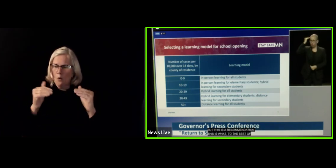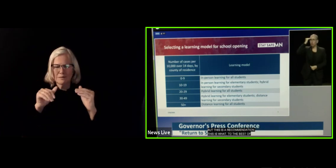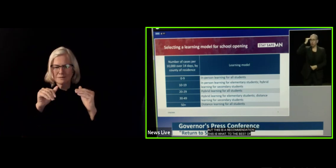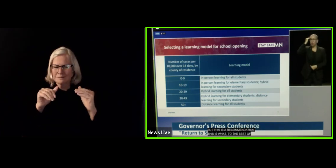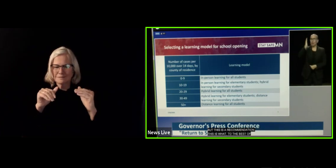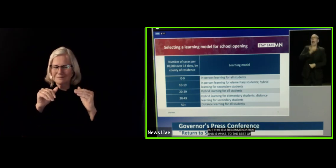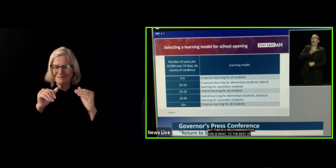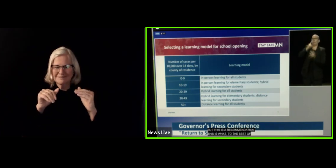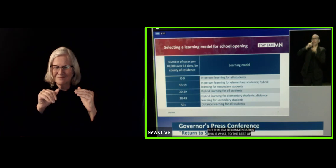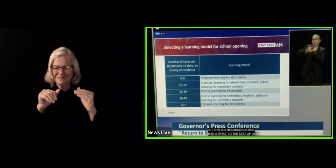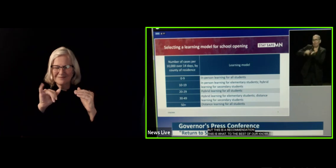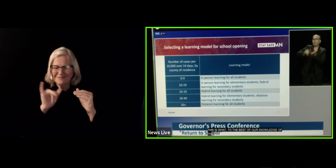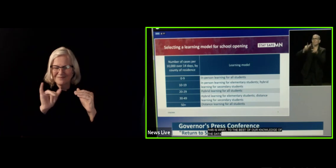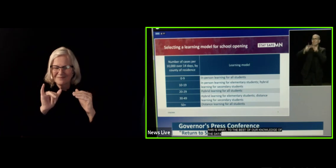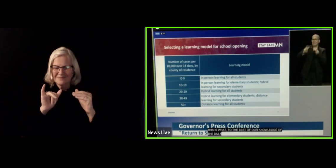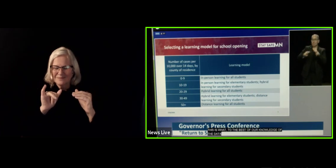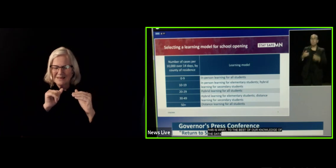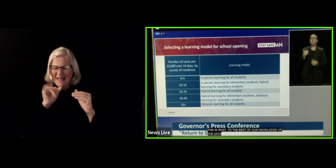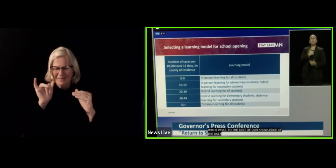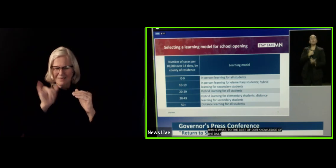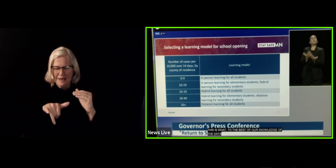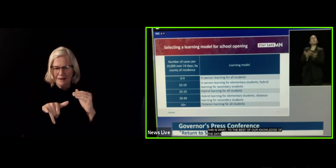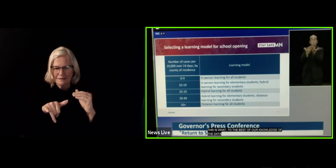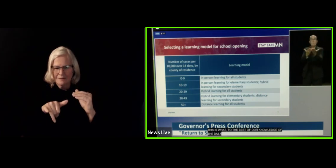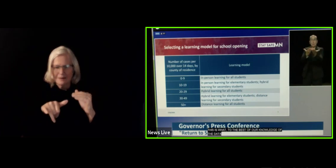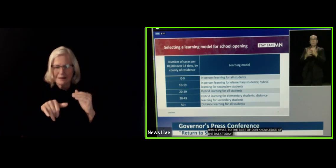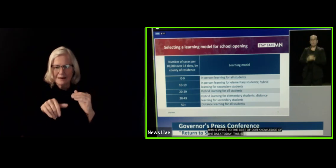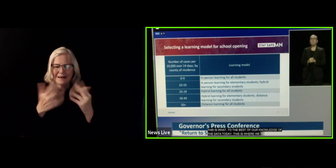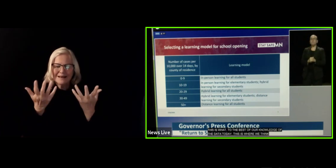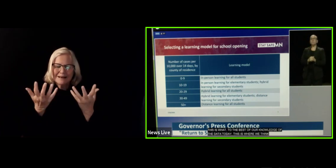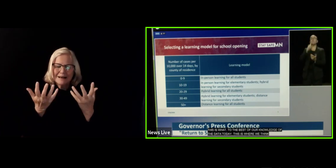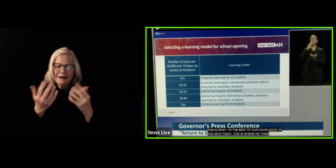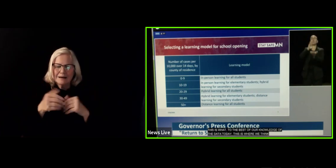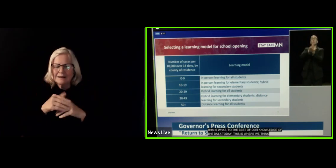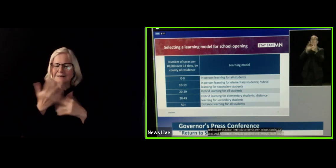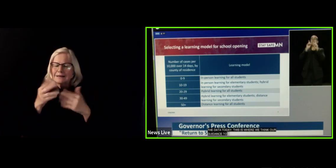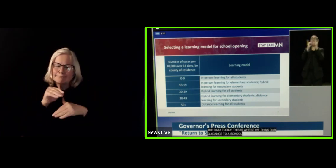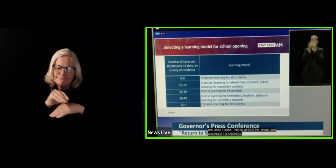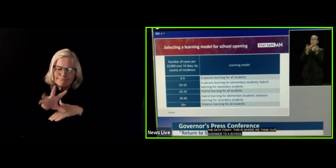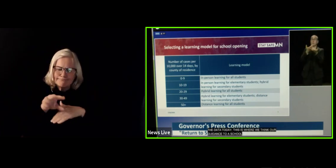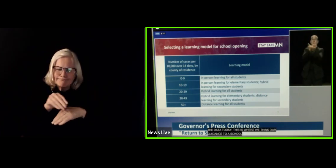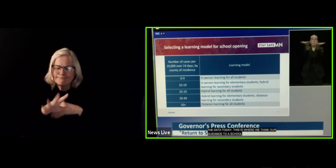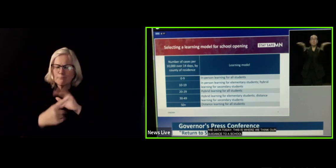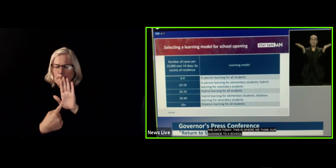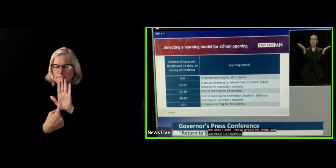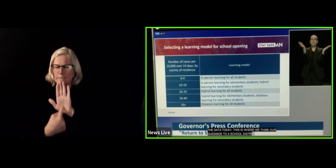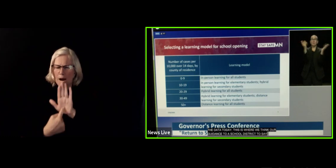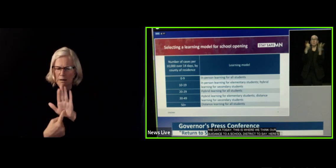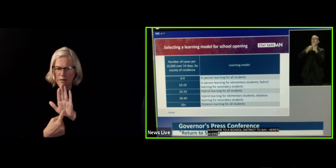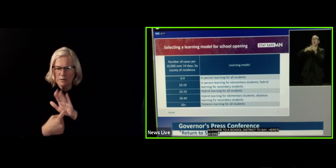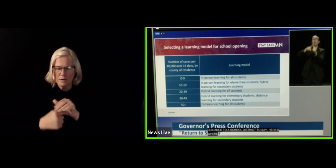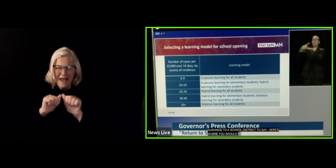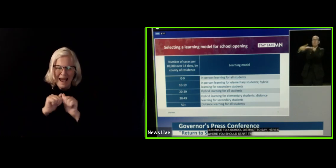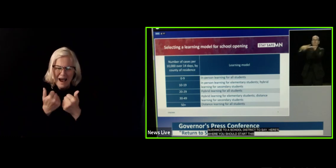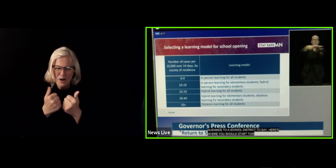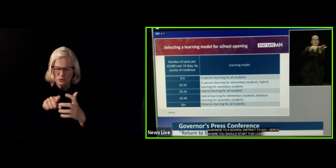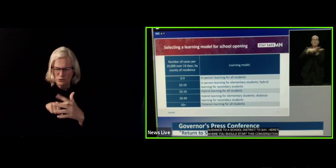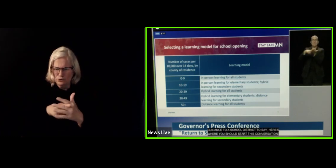where we think our guidance to a school district to say, here's where you should start this conversation. So if, for instance, you